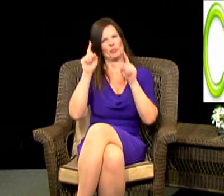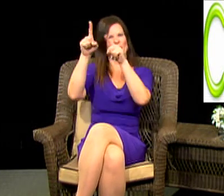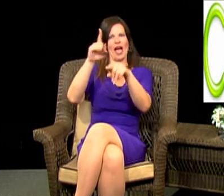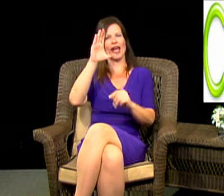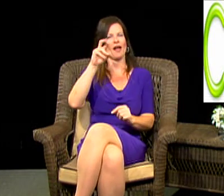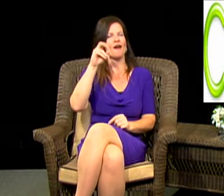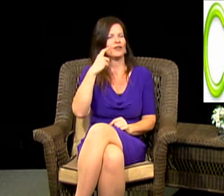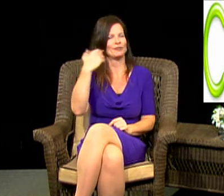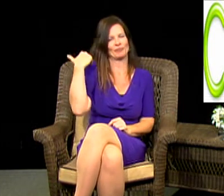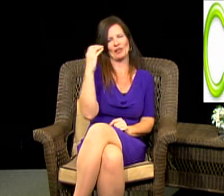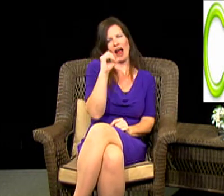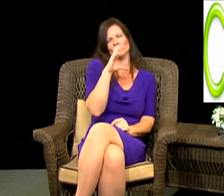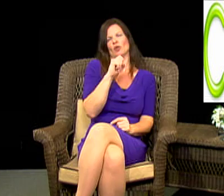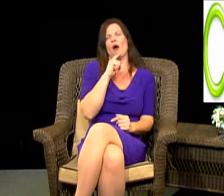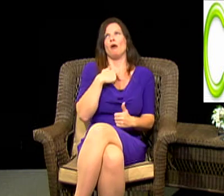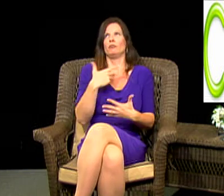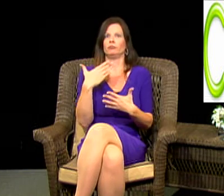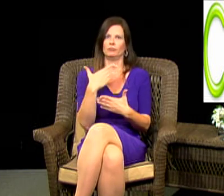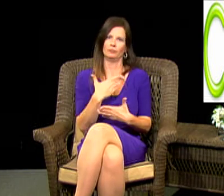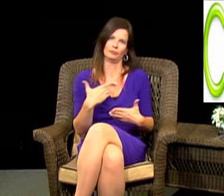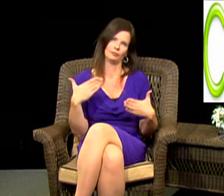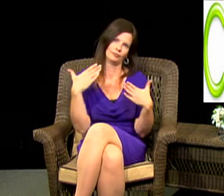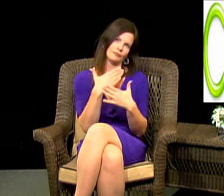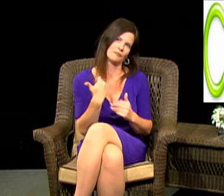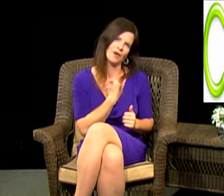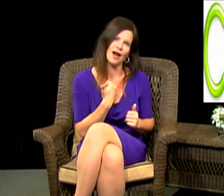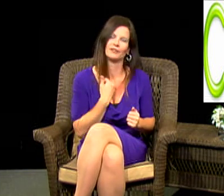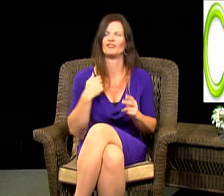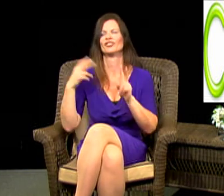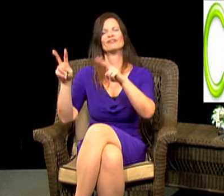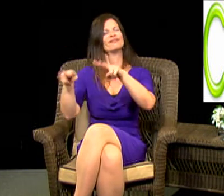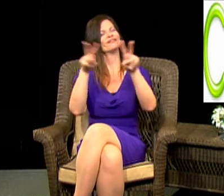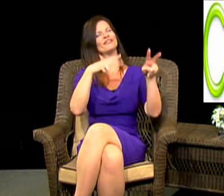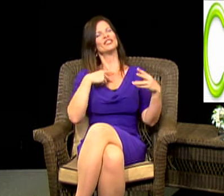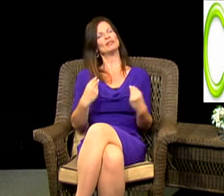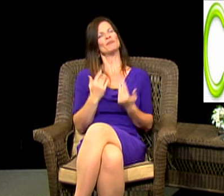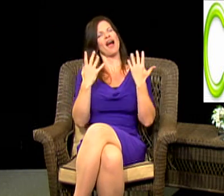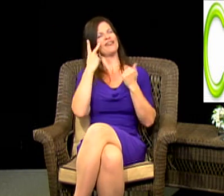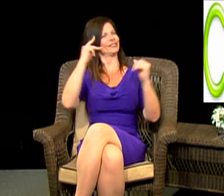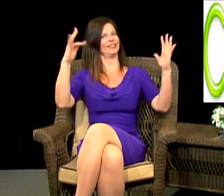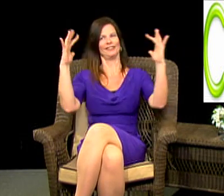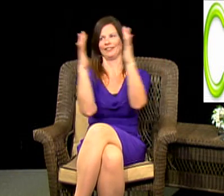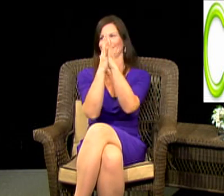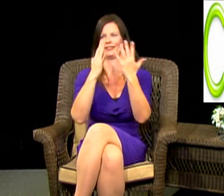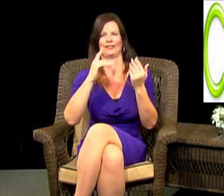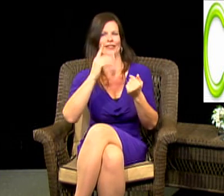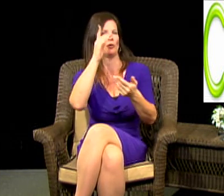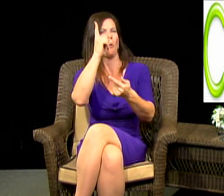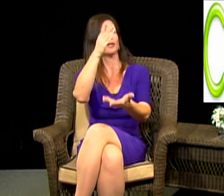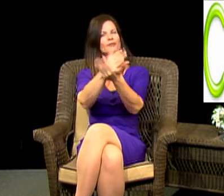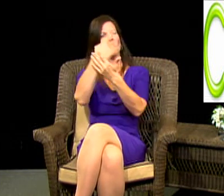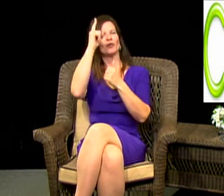with a company called Convo. I went to an event that they were sponsoring last month in October. I mean, it